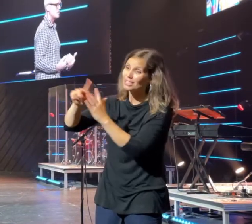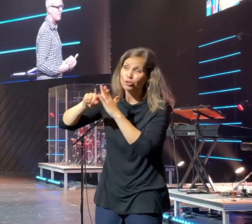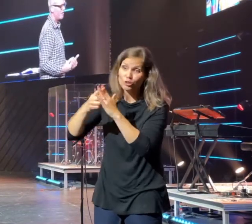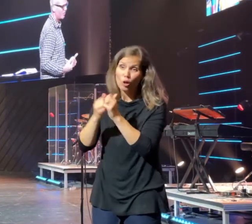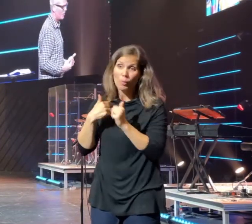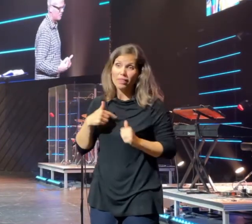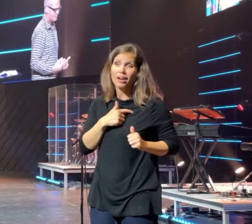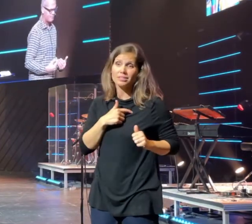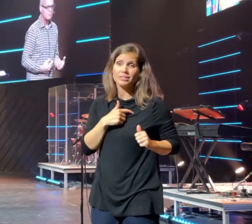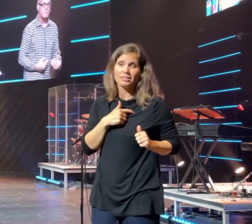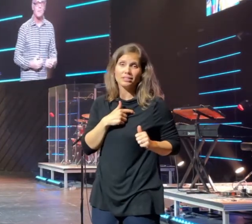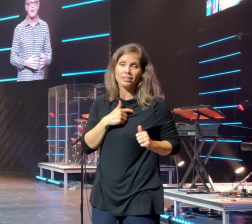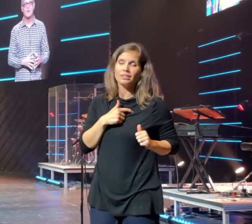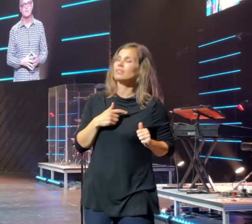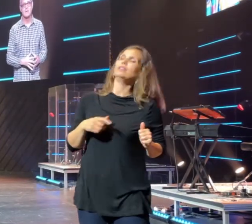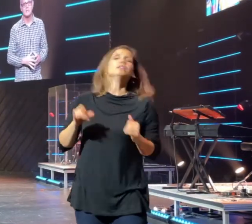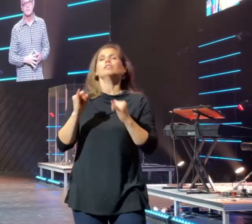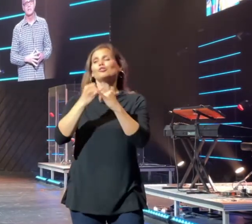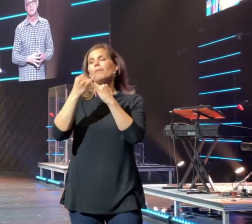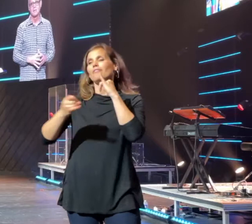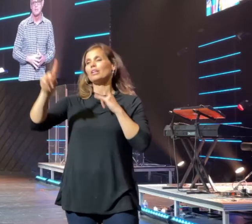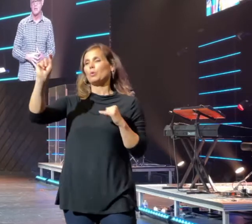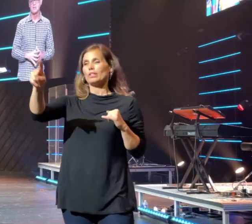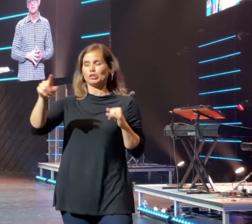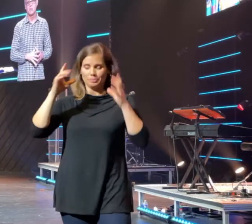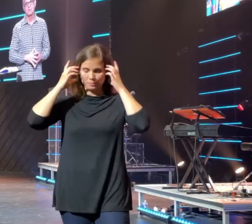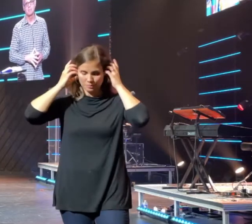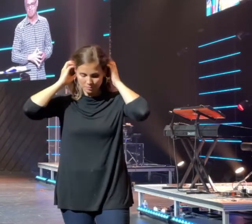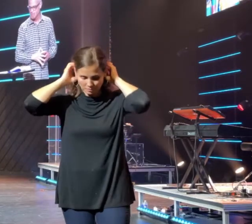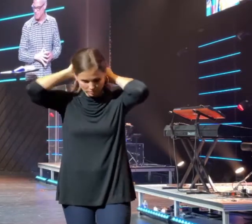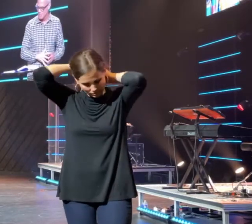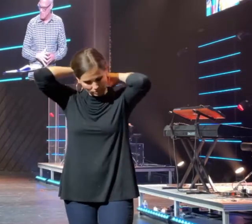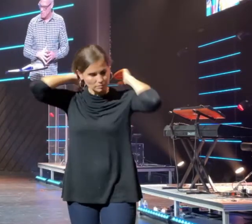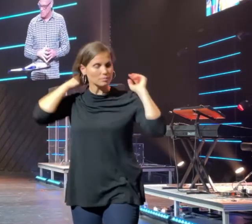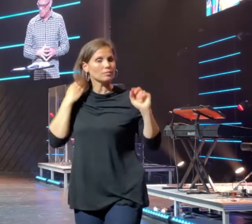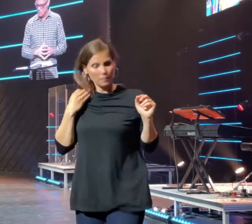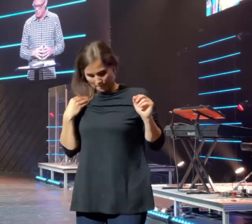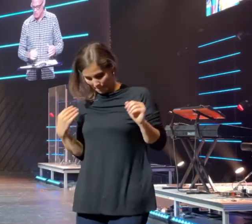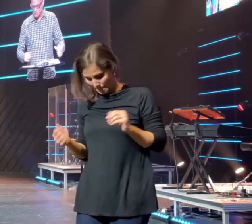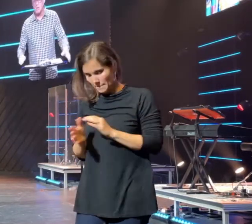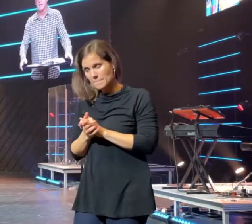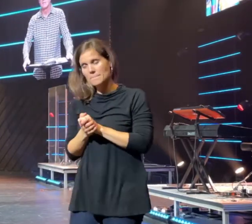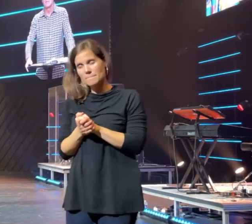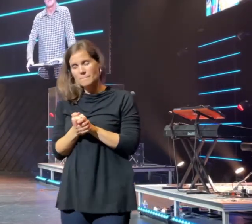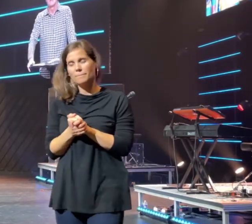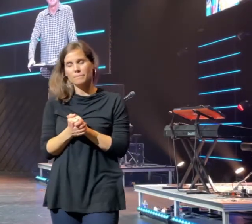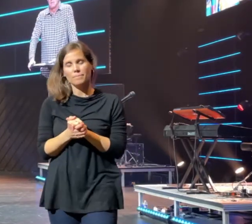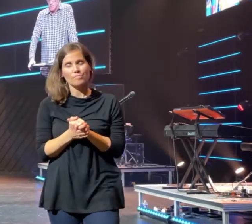So here's my final question, by way of introduction for us this morning. Where in your